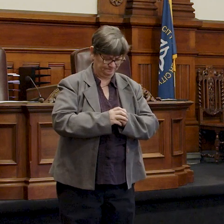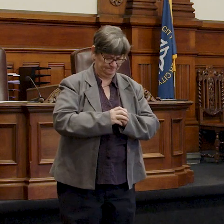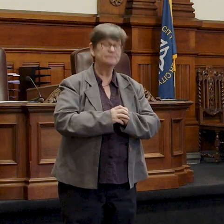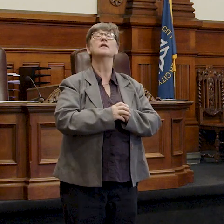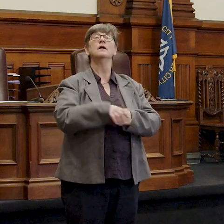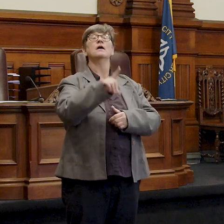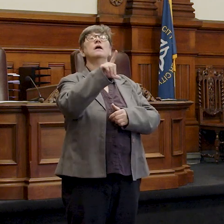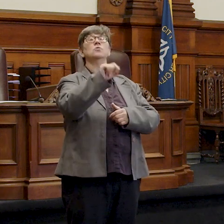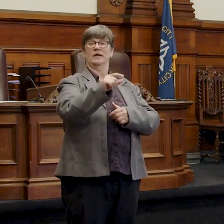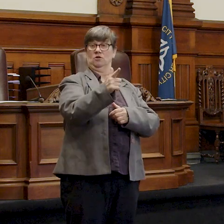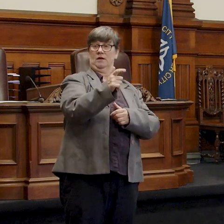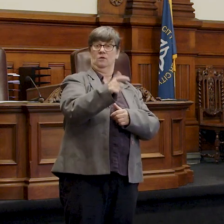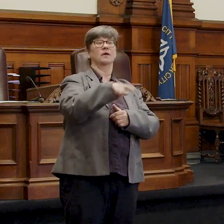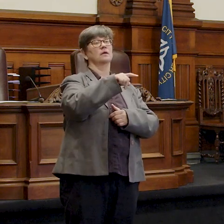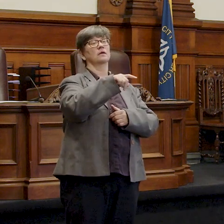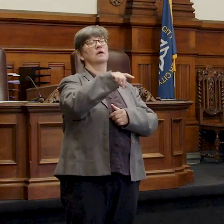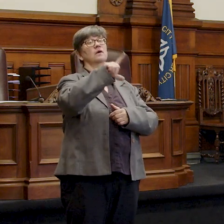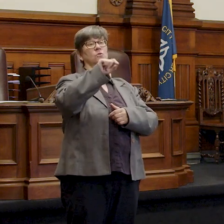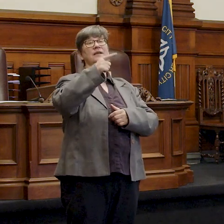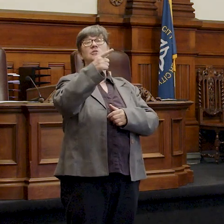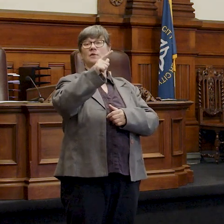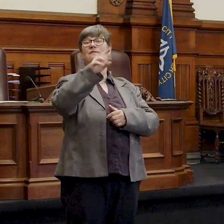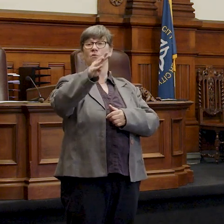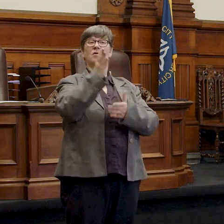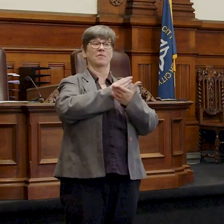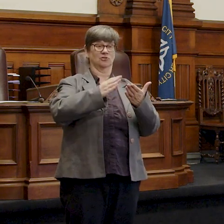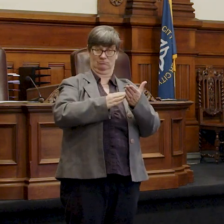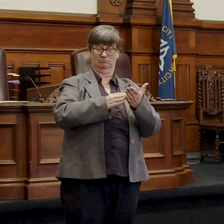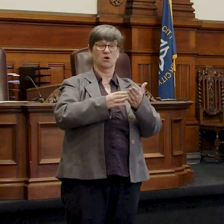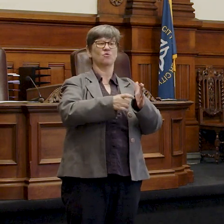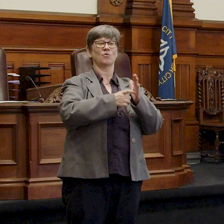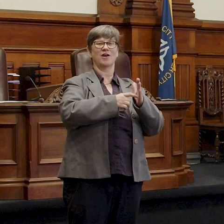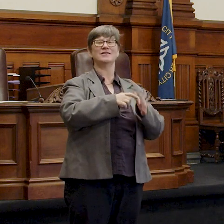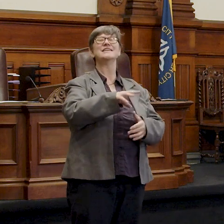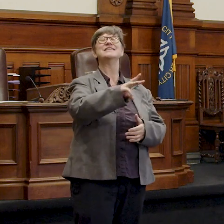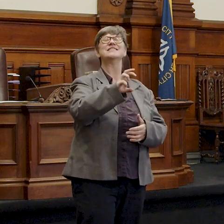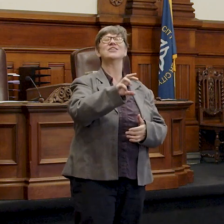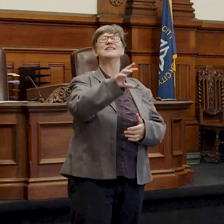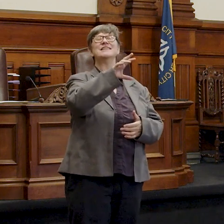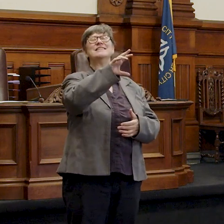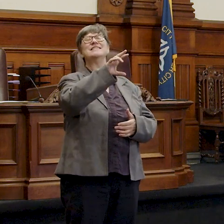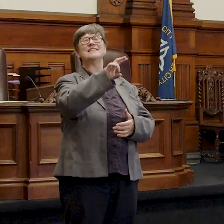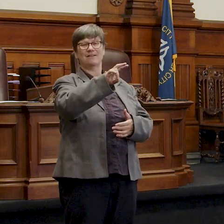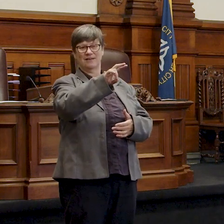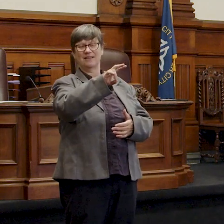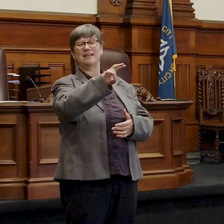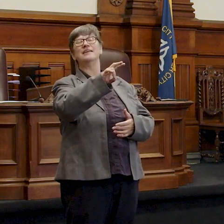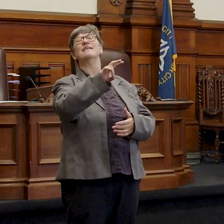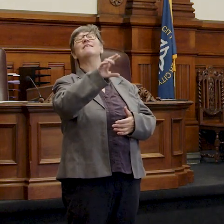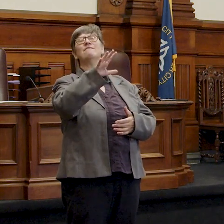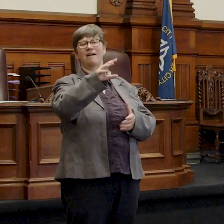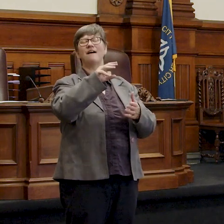Our 2023-24 proposed budget calls for $674.7 million in spending, an